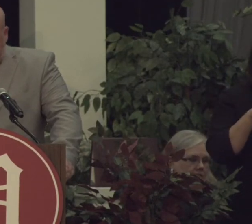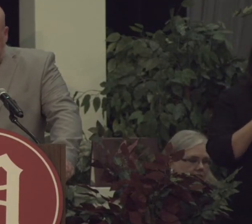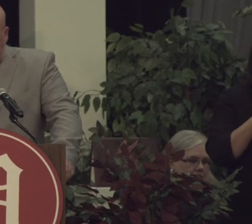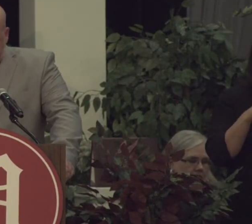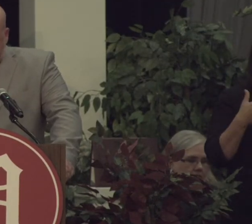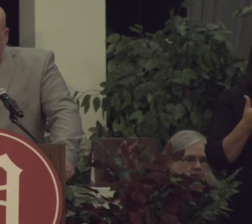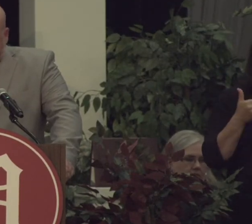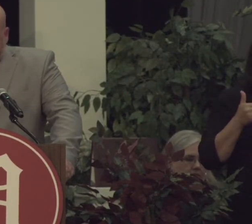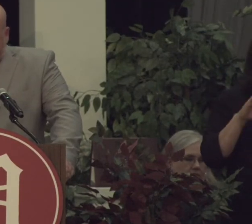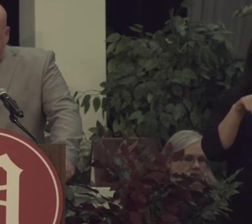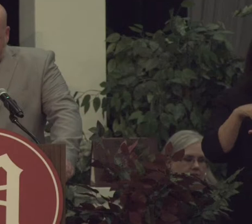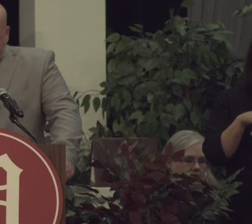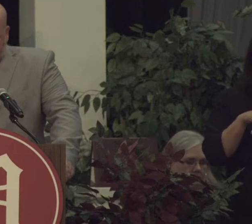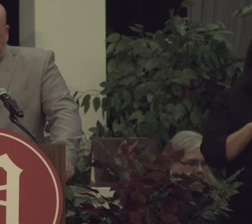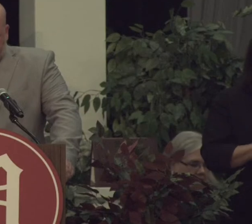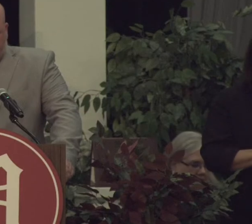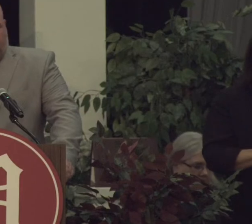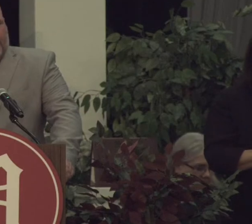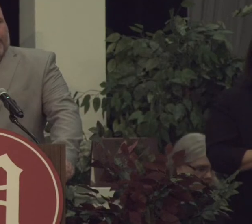Center.